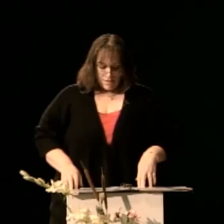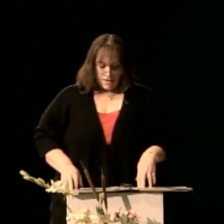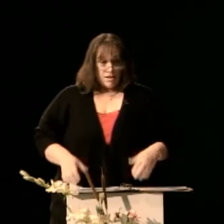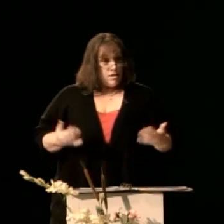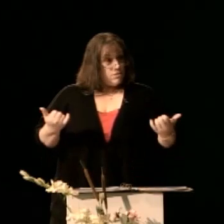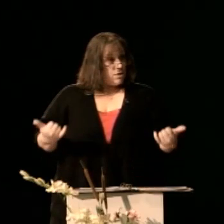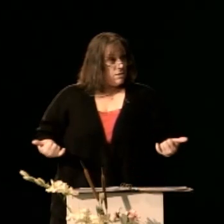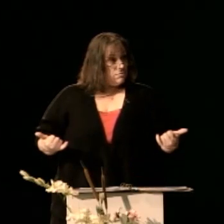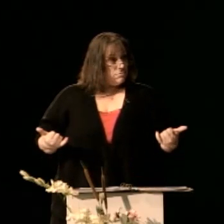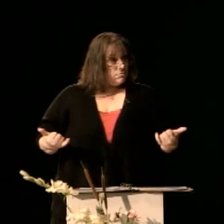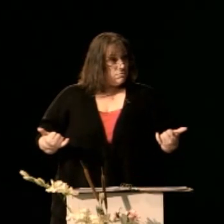Today.